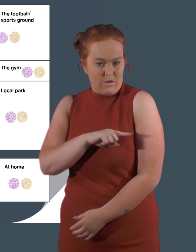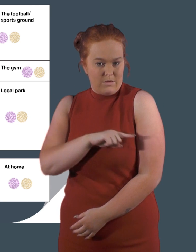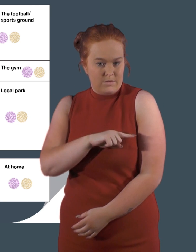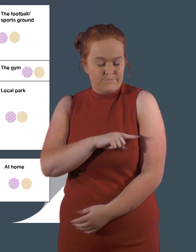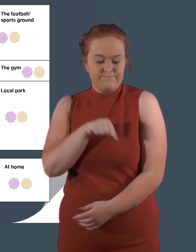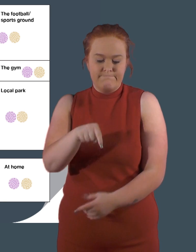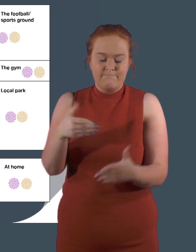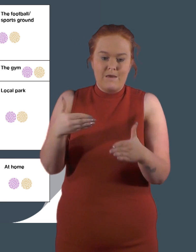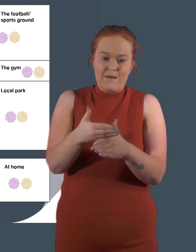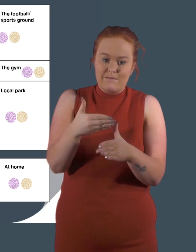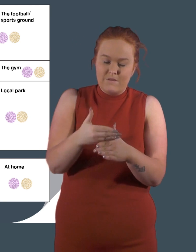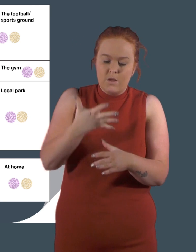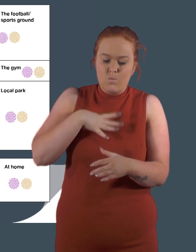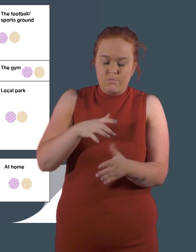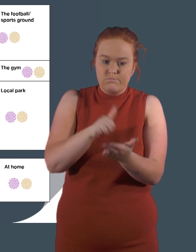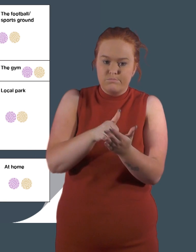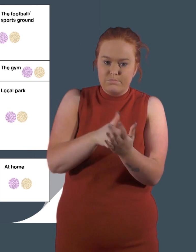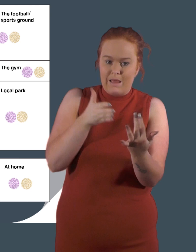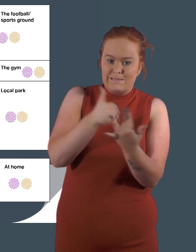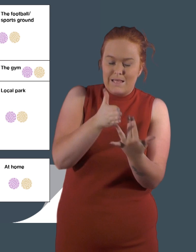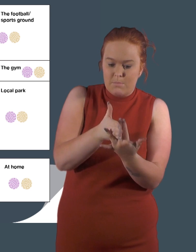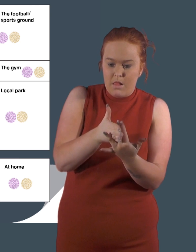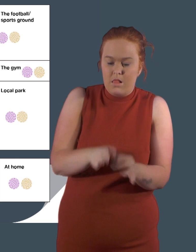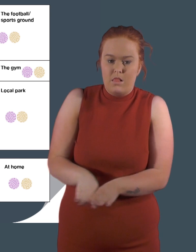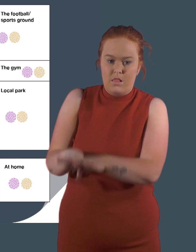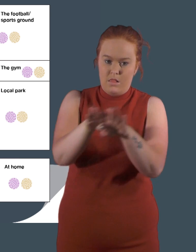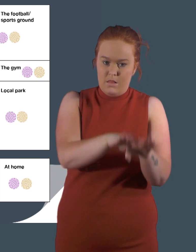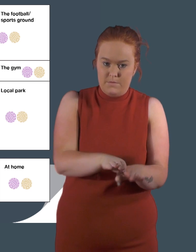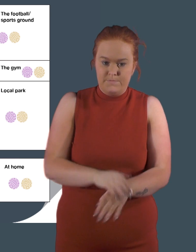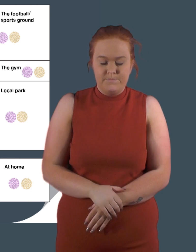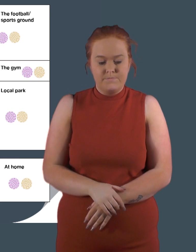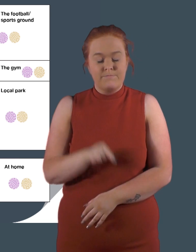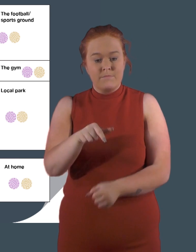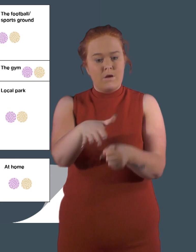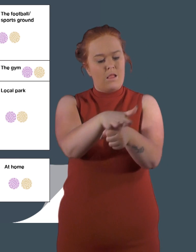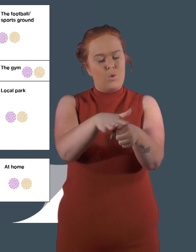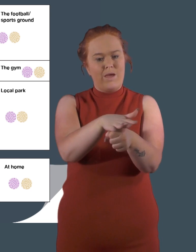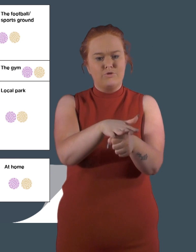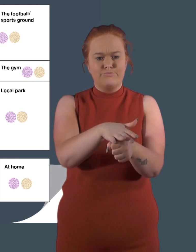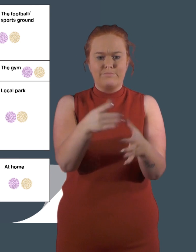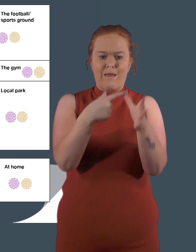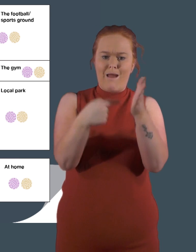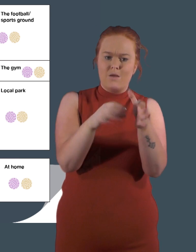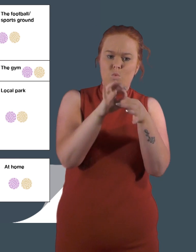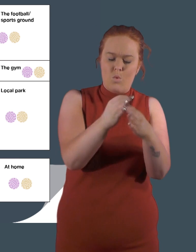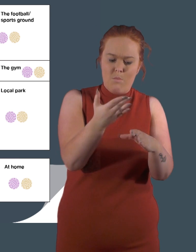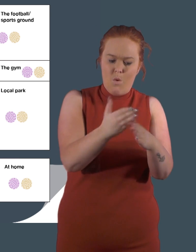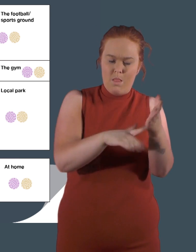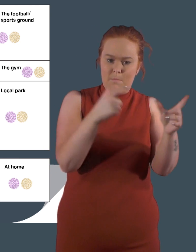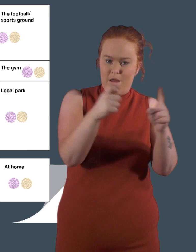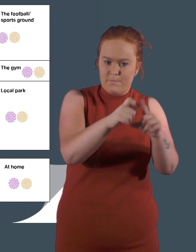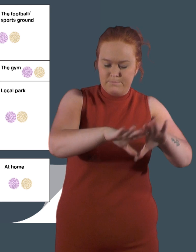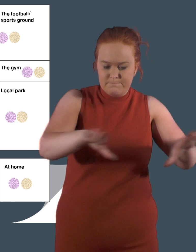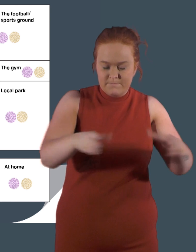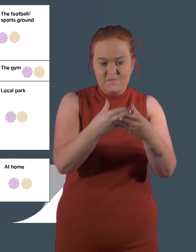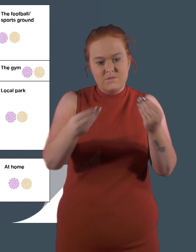was completed by a tutor and a learner working together. The reason for this was because the learner was really not confident with the activity and asked for